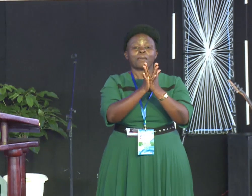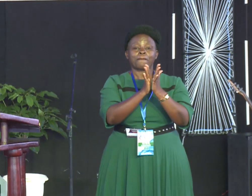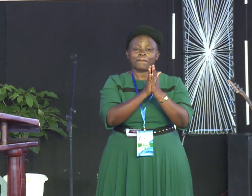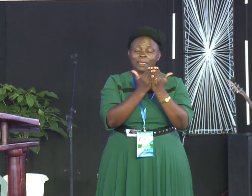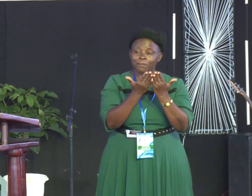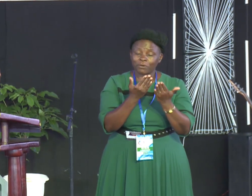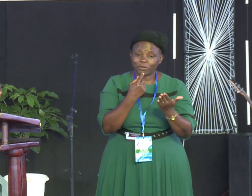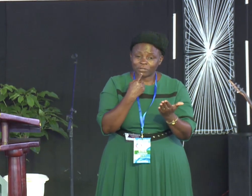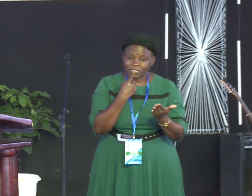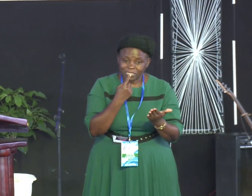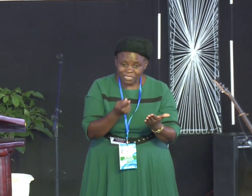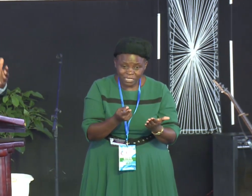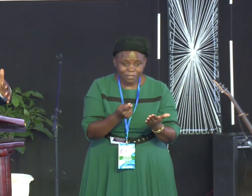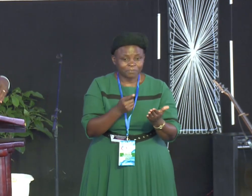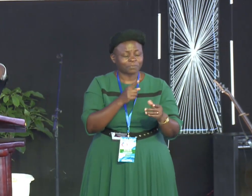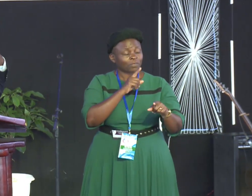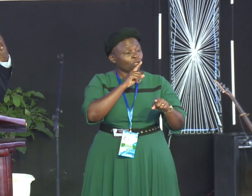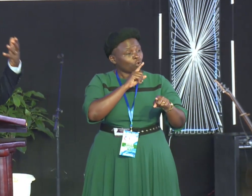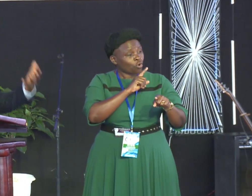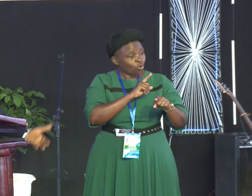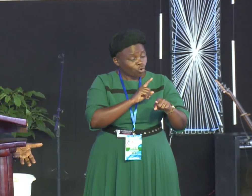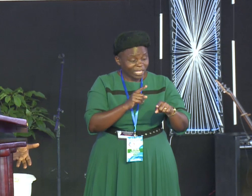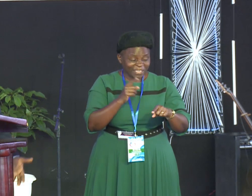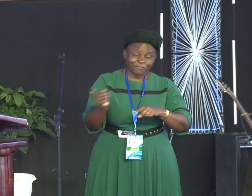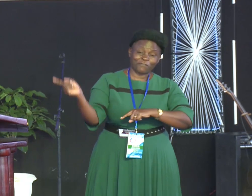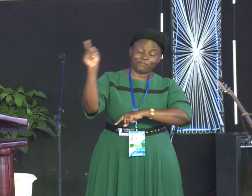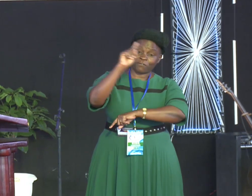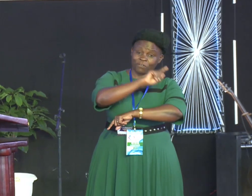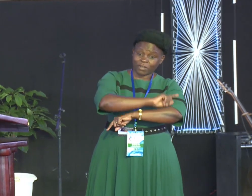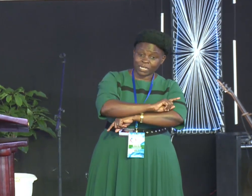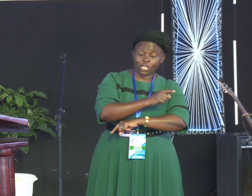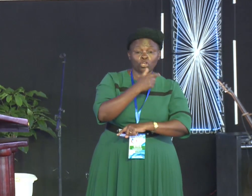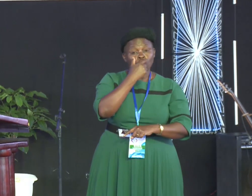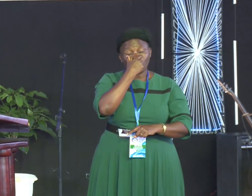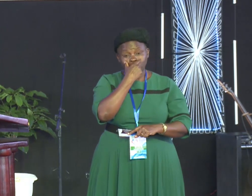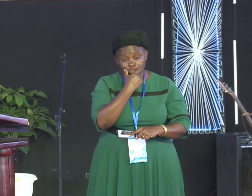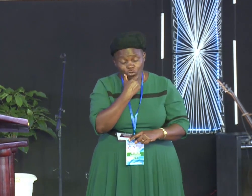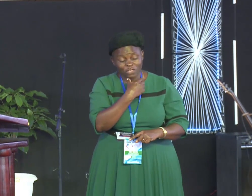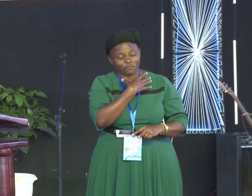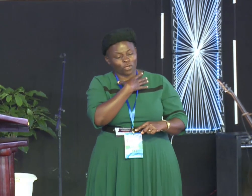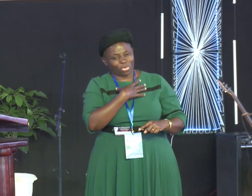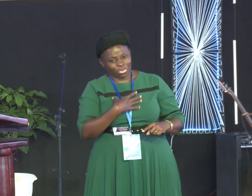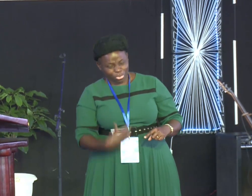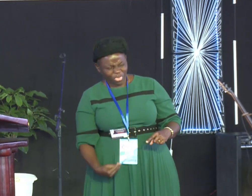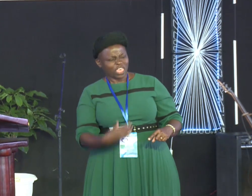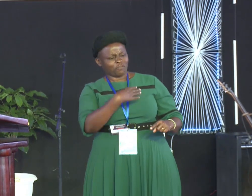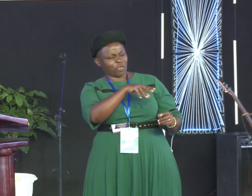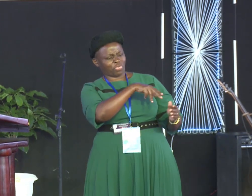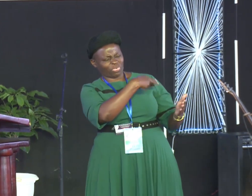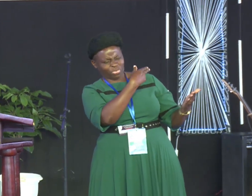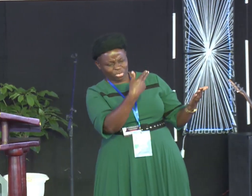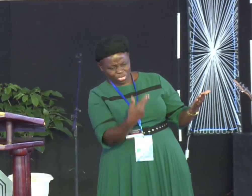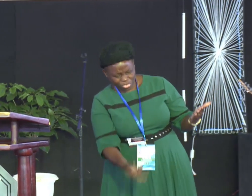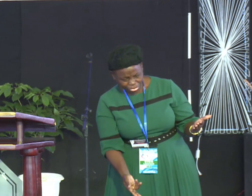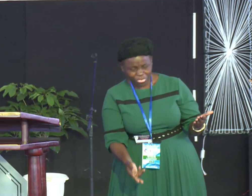lunaku bo nafuira bo dukira mu lunaku olokulaba ennaku. The Bible says if you faint on a bad day, bozirika. If you faint